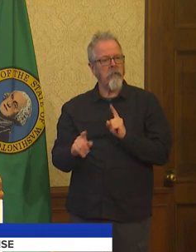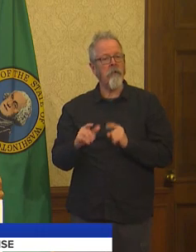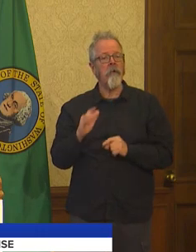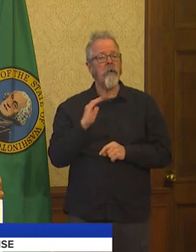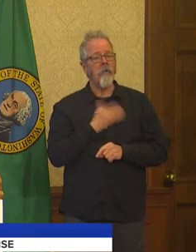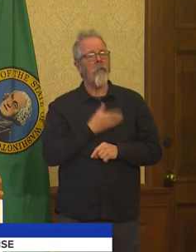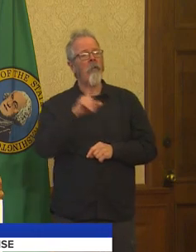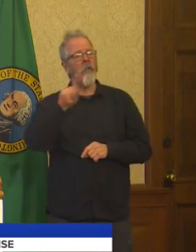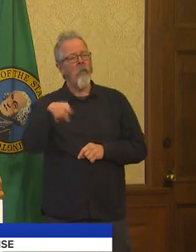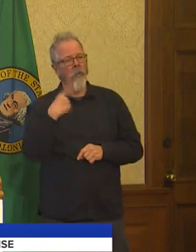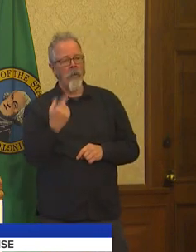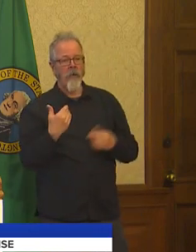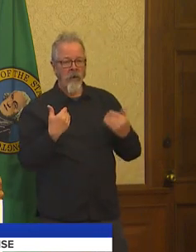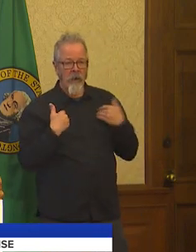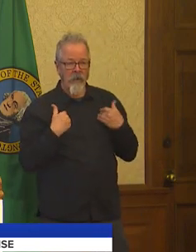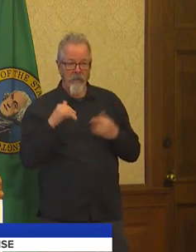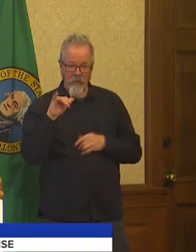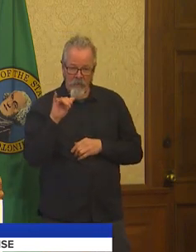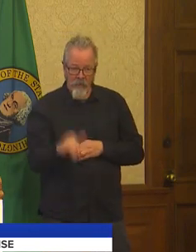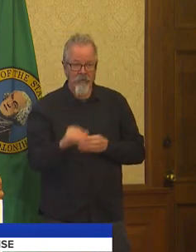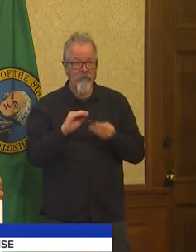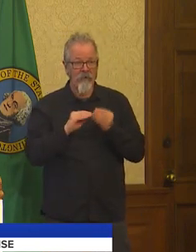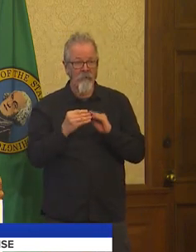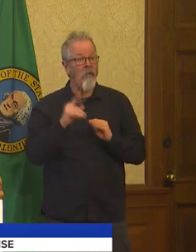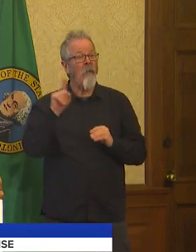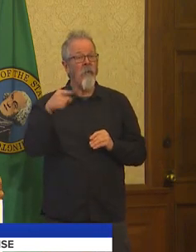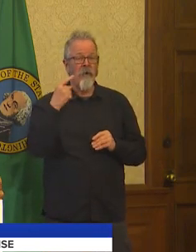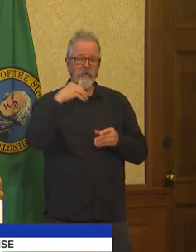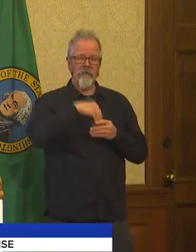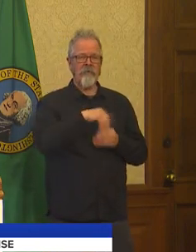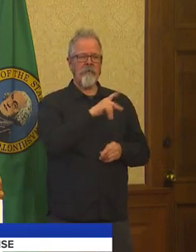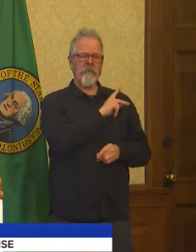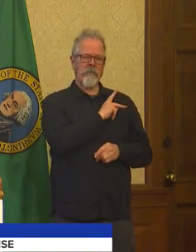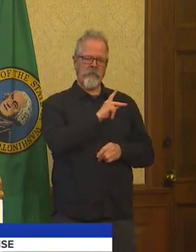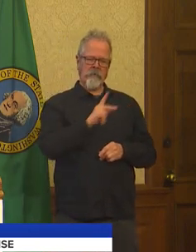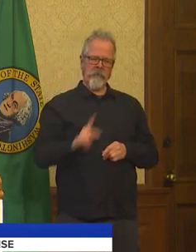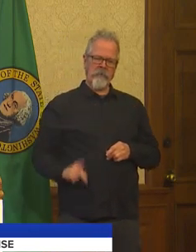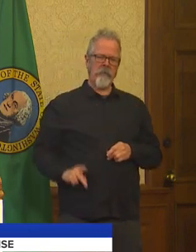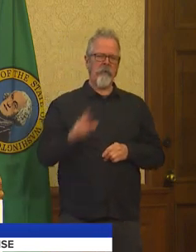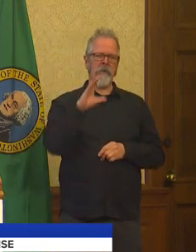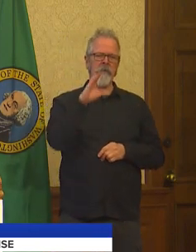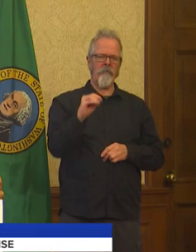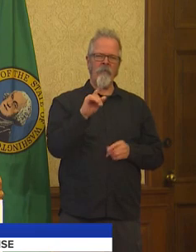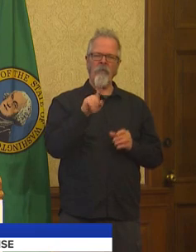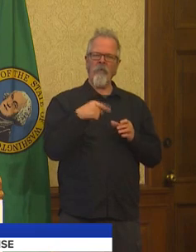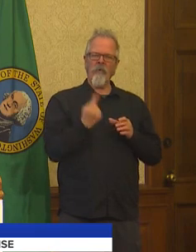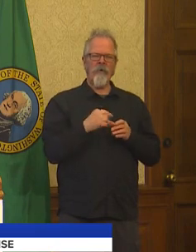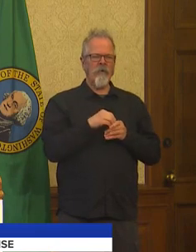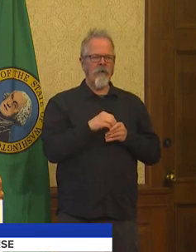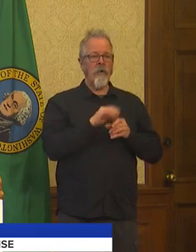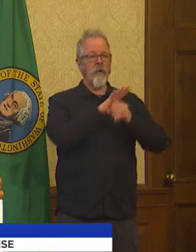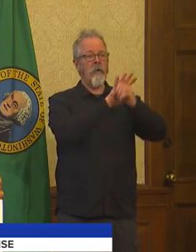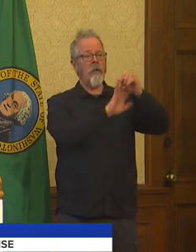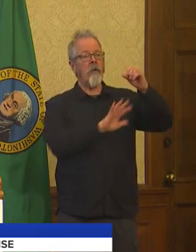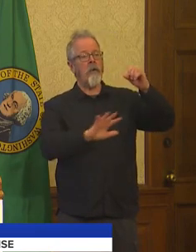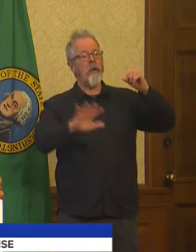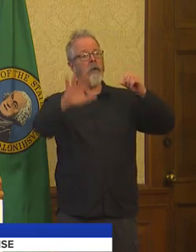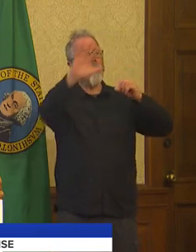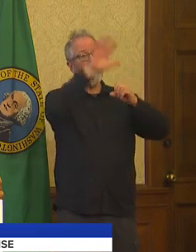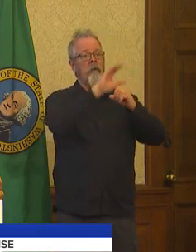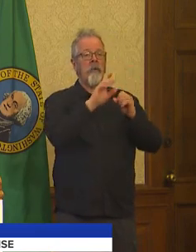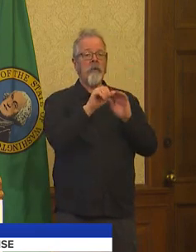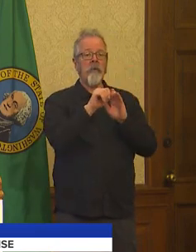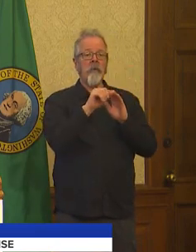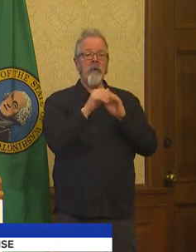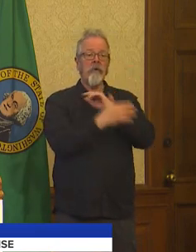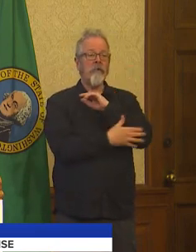good enough assay outside of that region to figure out where that number is. And I believe it's going to have to be substantially lower than